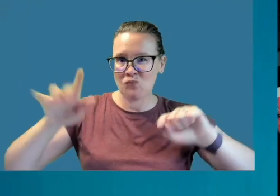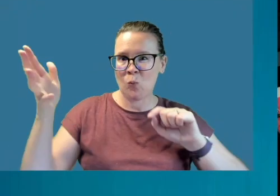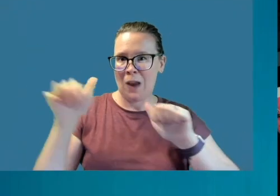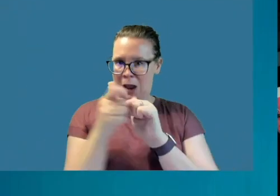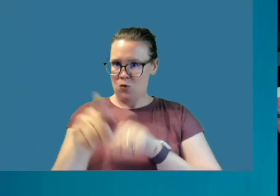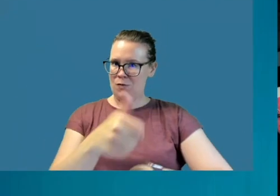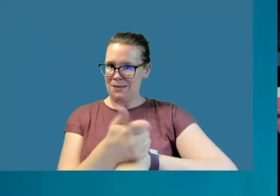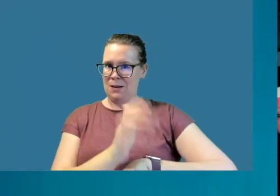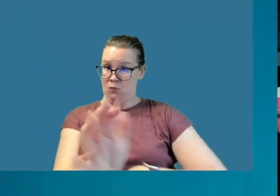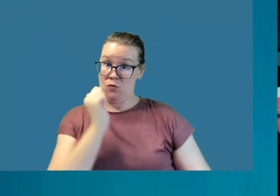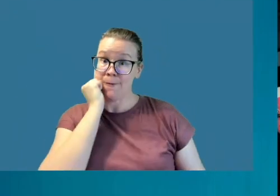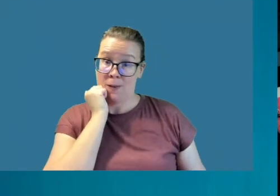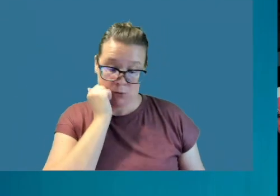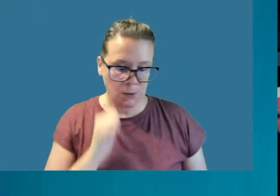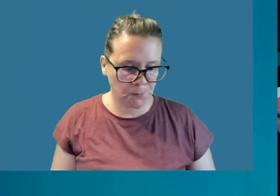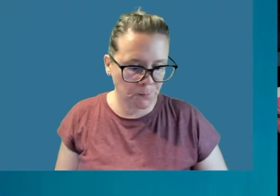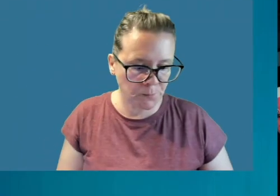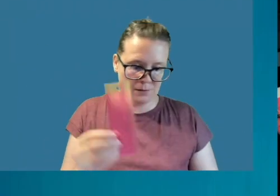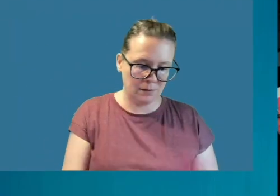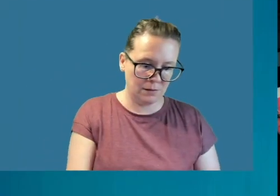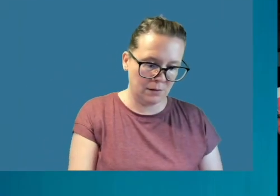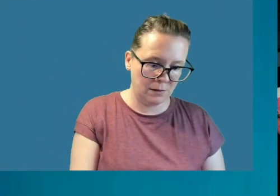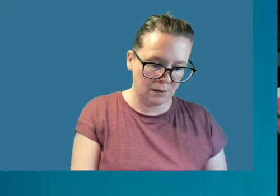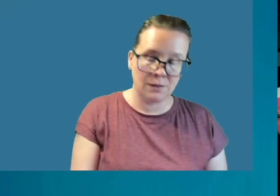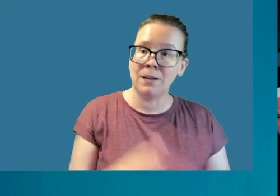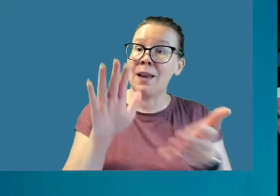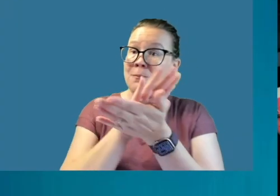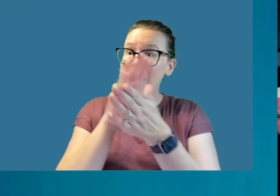So it really depends on how you cut your fabric.